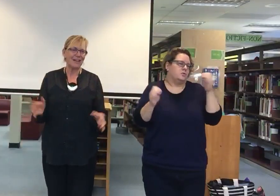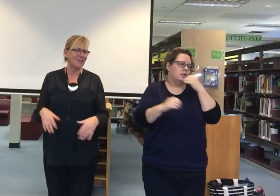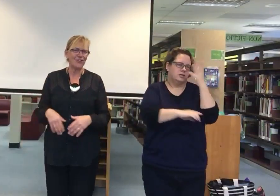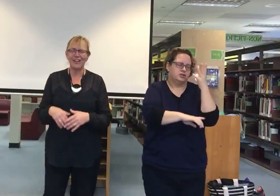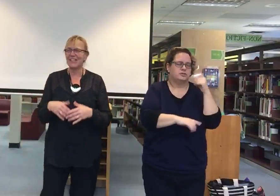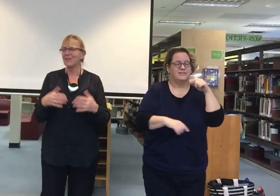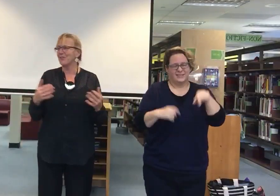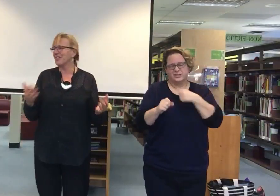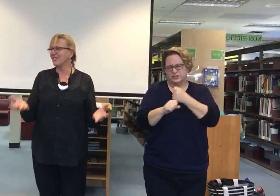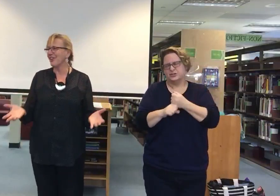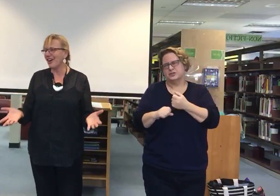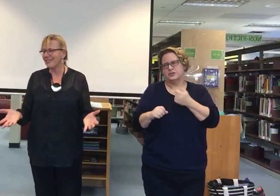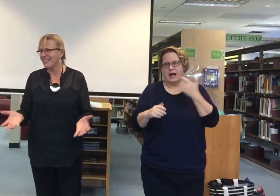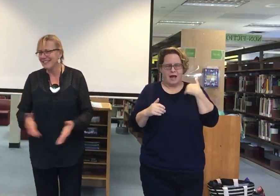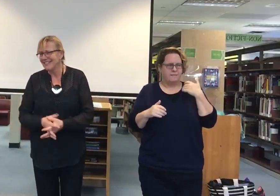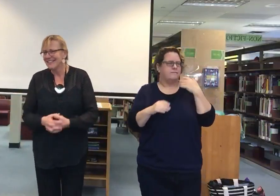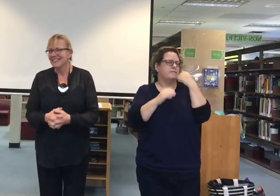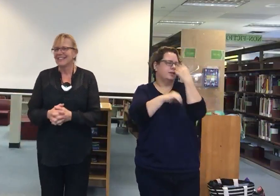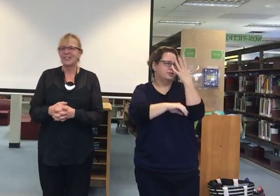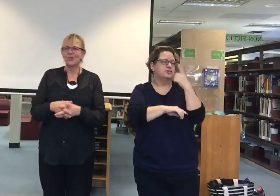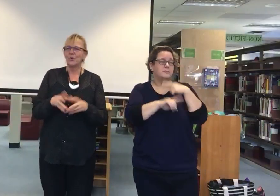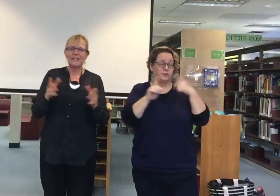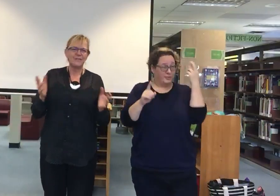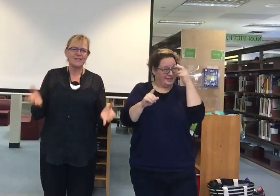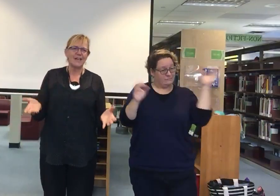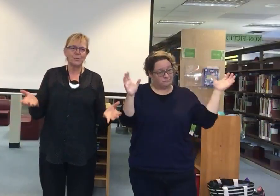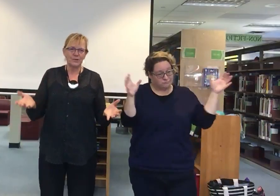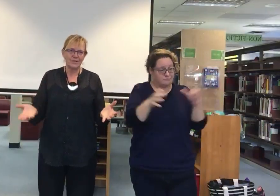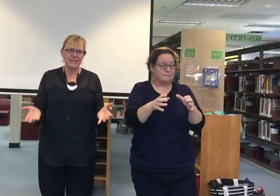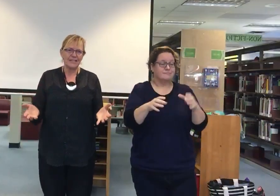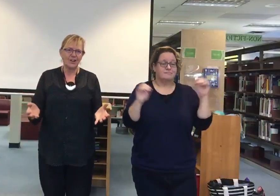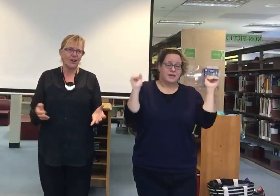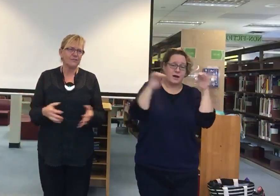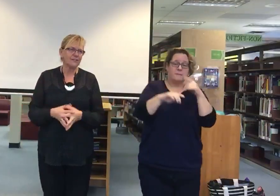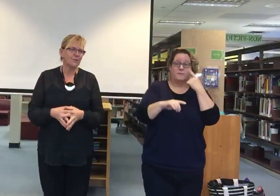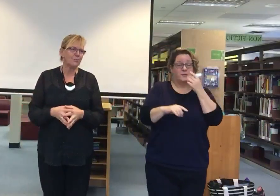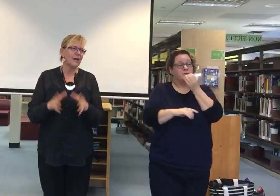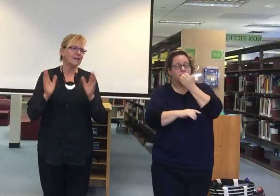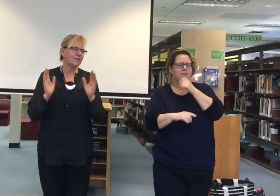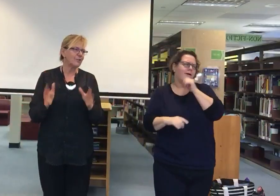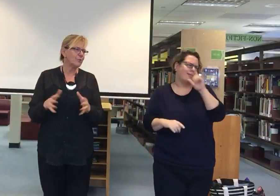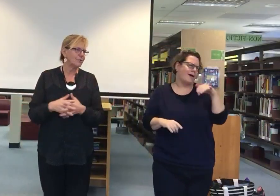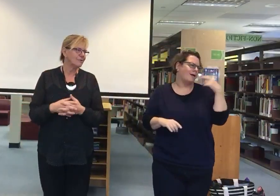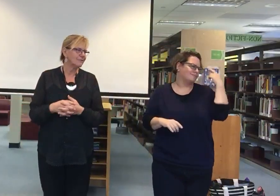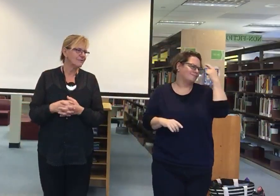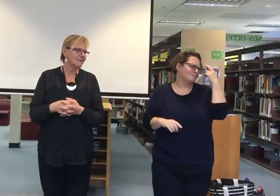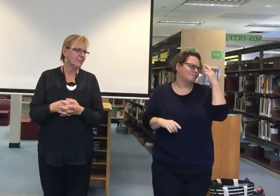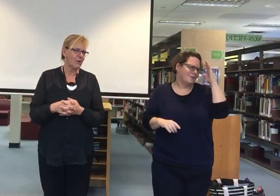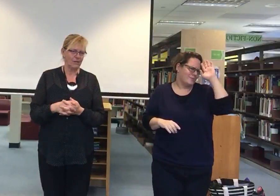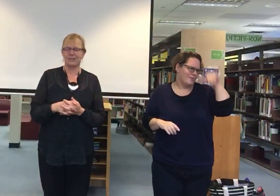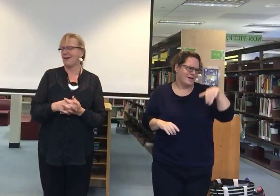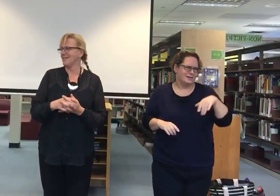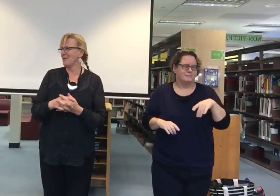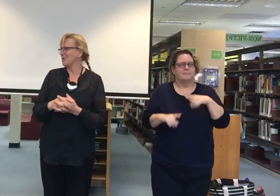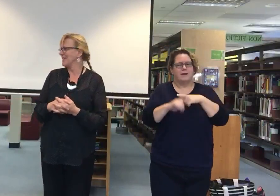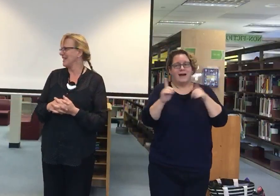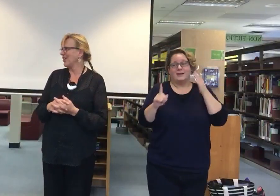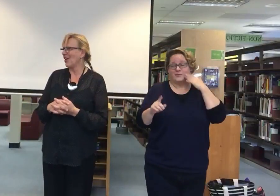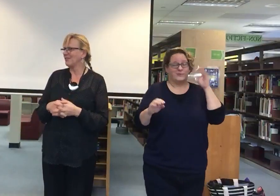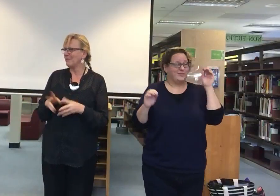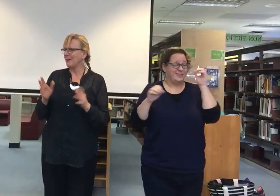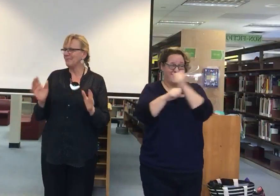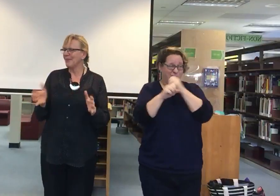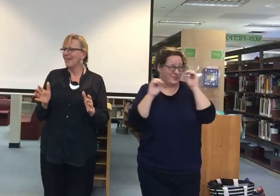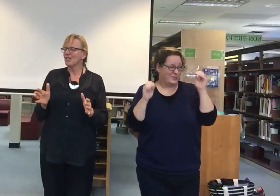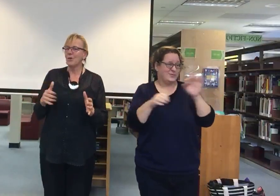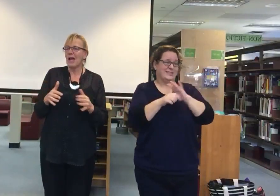worried that way. You're not here for tea or coffee, because no one even said, where's the tea and coffee? So, but I do apologize, no tea